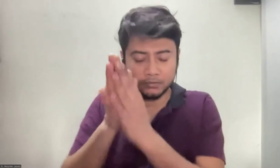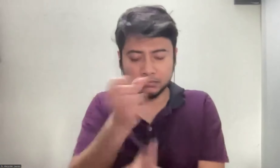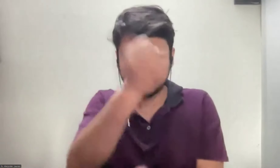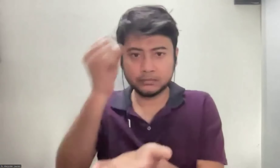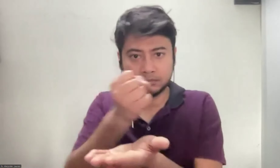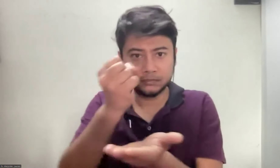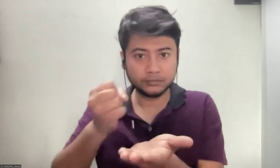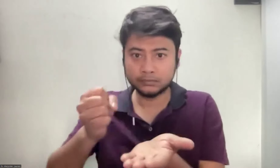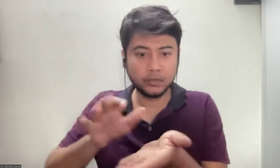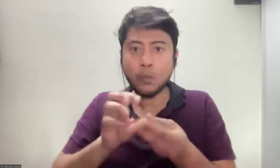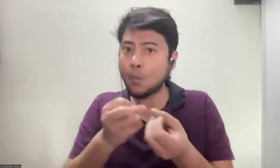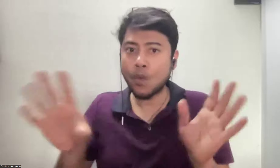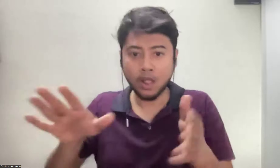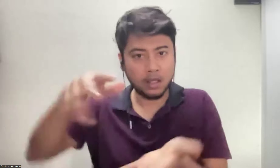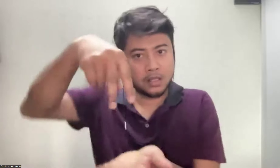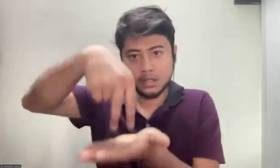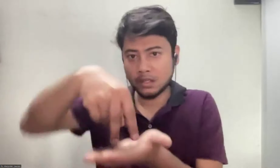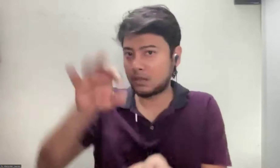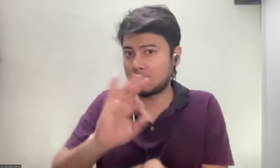So mat is very important.